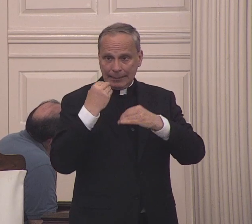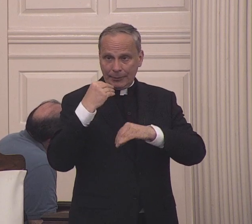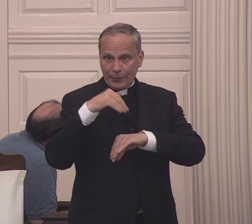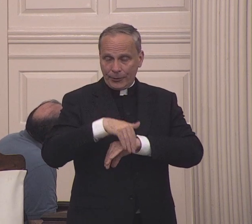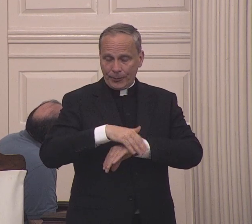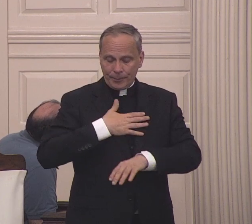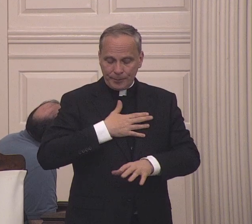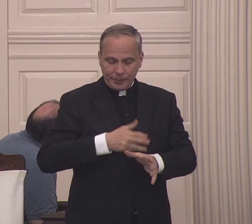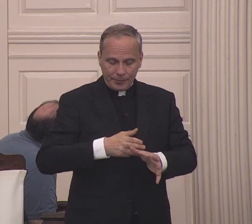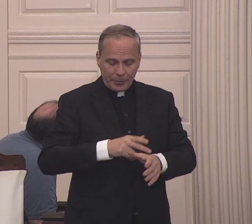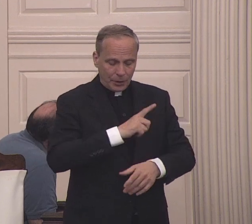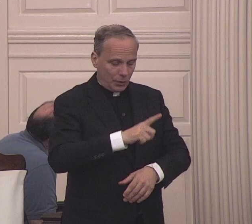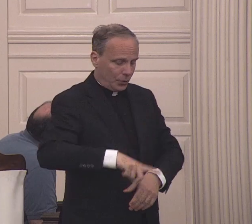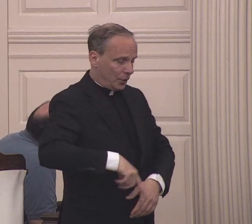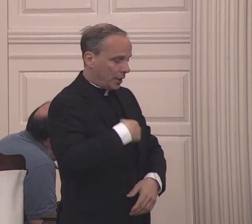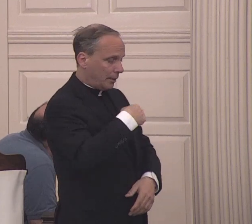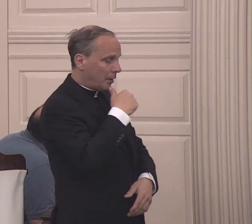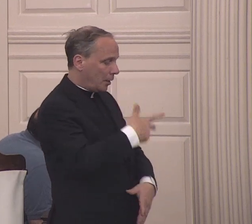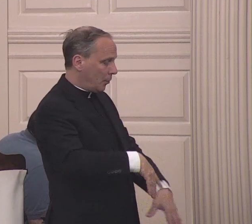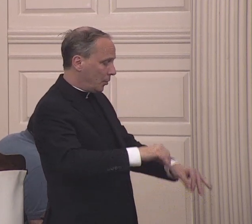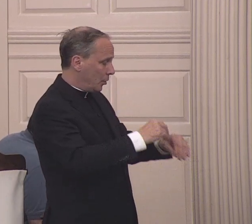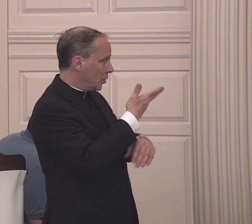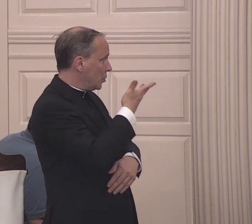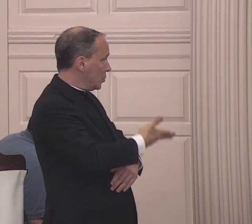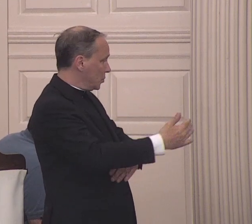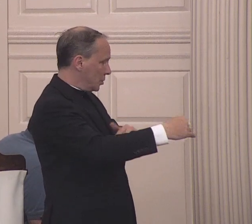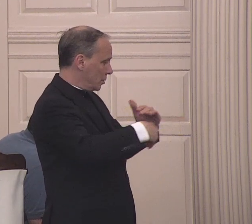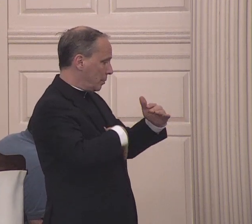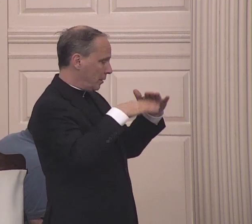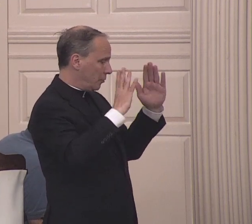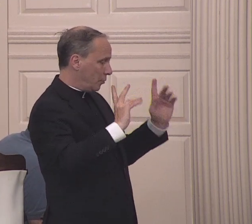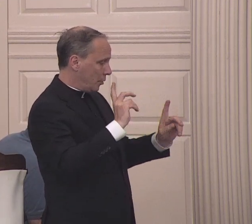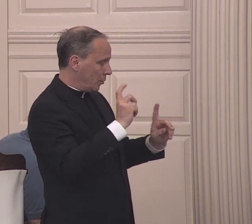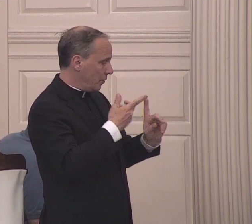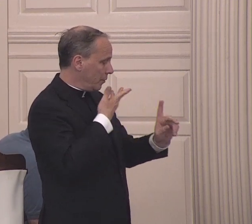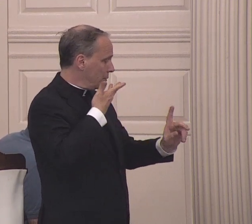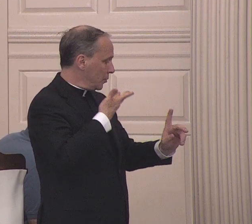Lamb. Lord, I'm not worthy.